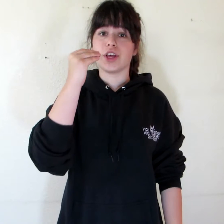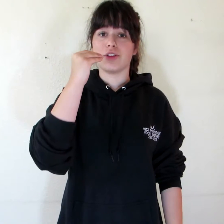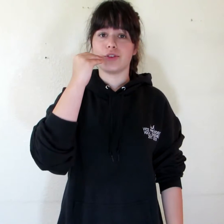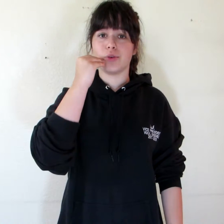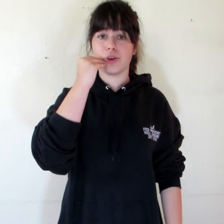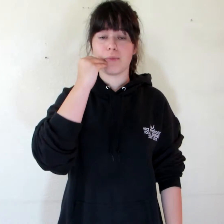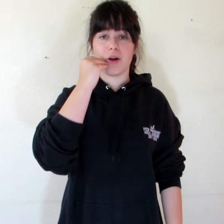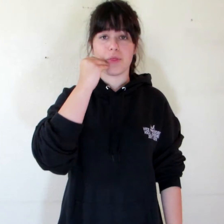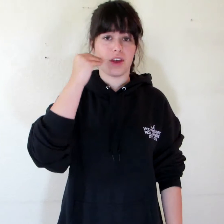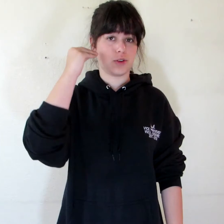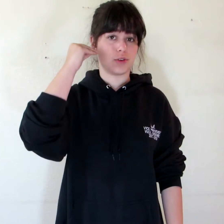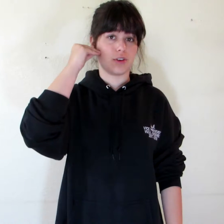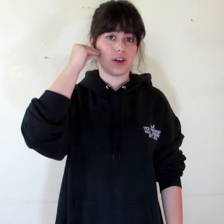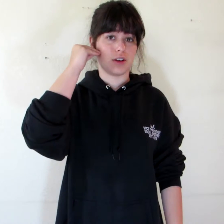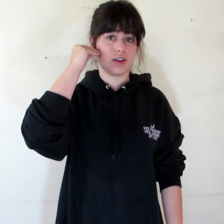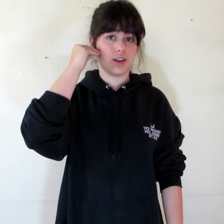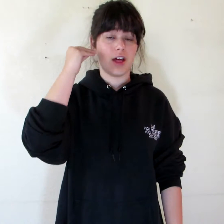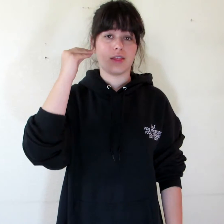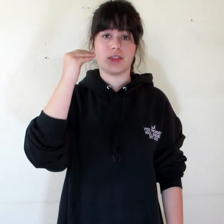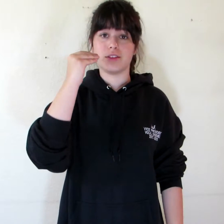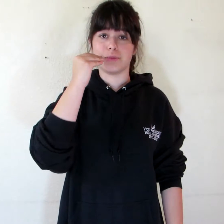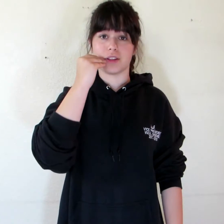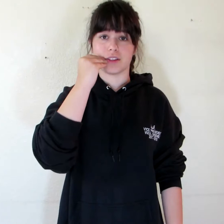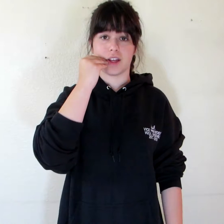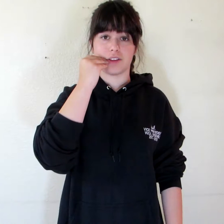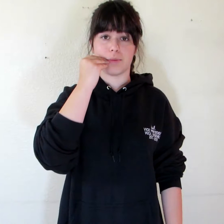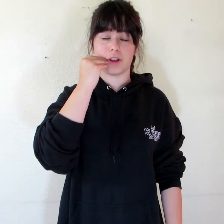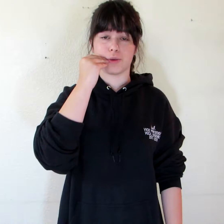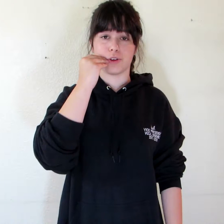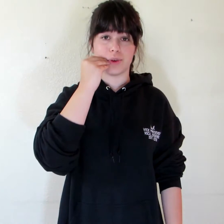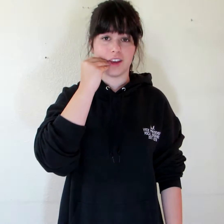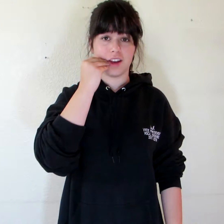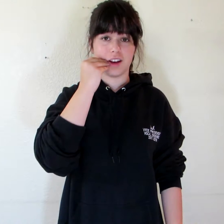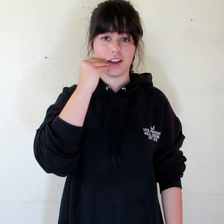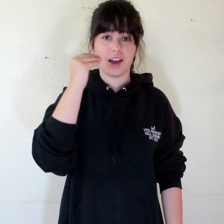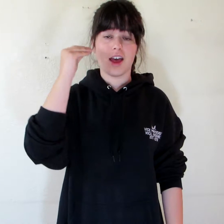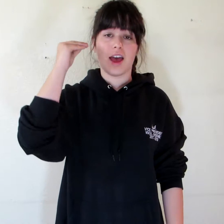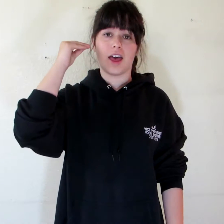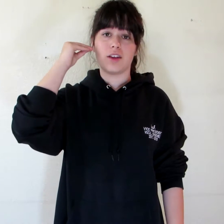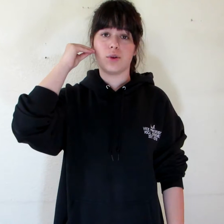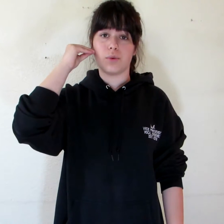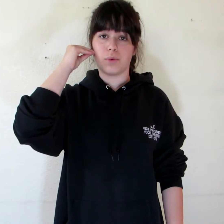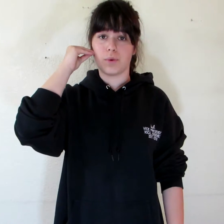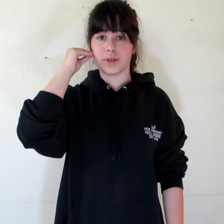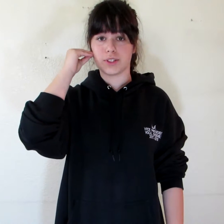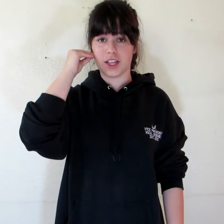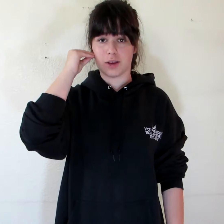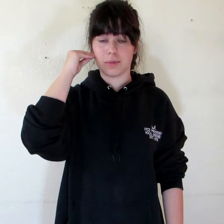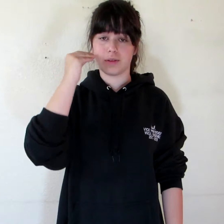it to your mouth and to your ear. This means that it's the place where you eat and where you sleep.